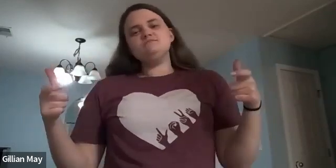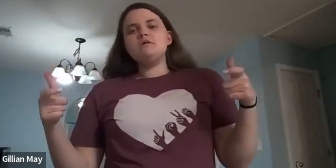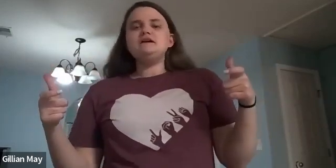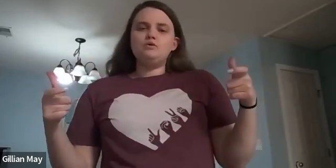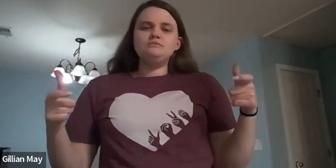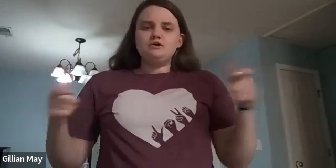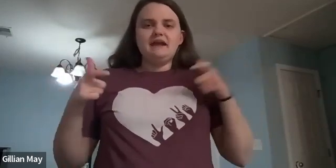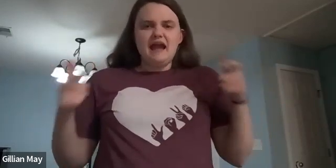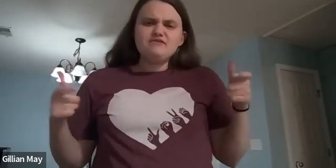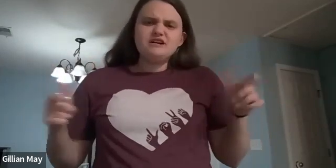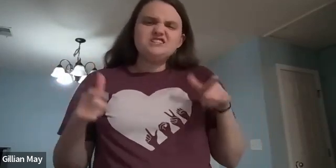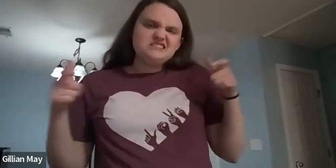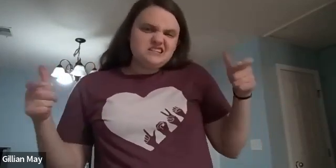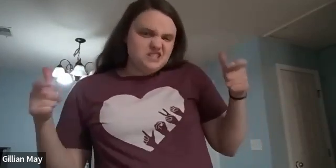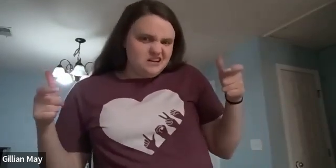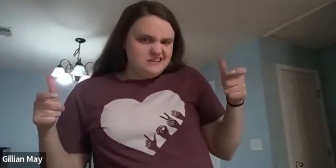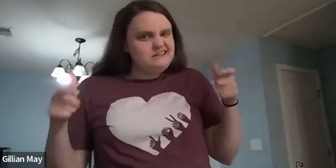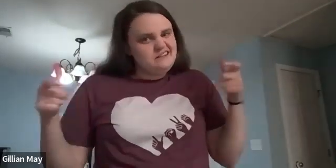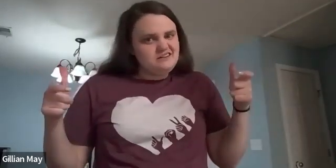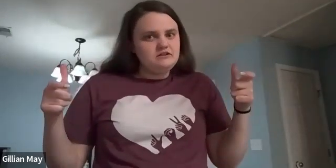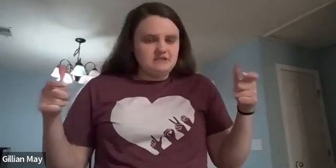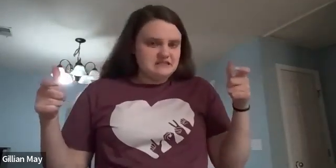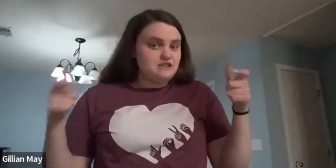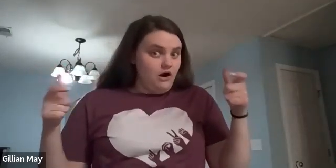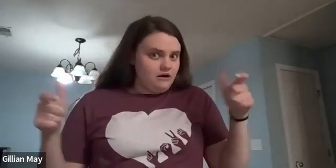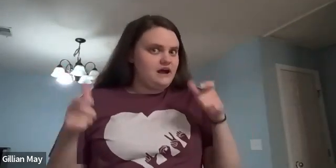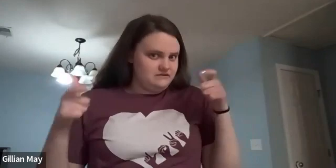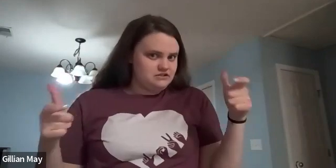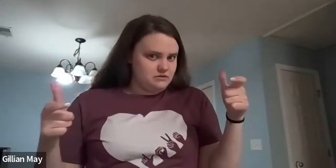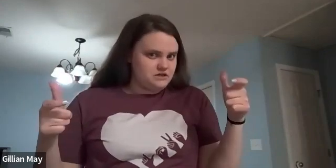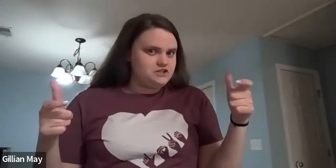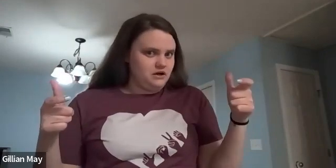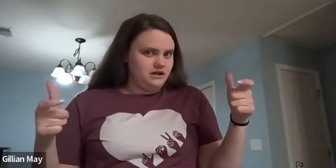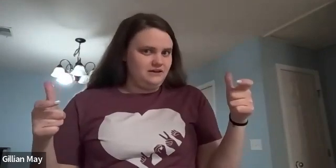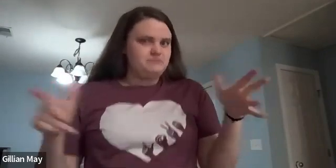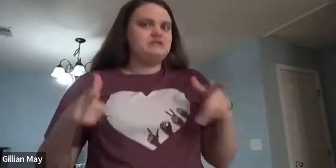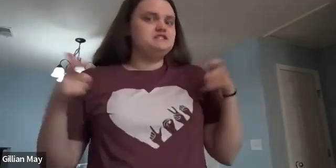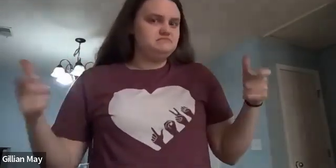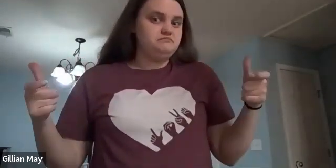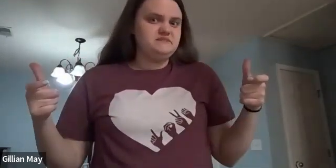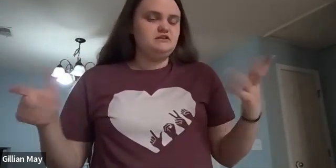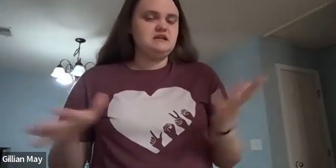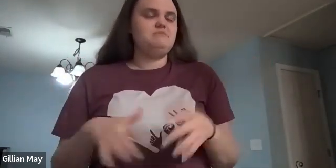more like, you know, like average, she's a little chunky, a little, this is our kind of description of chunky, but it's still saying